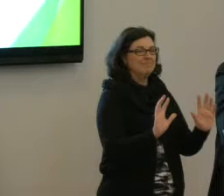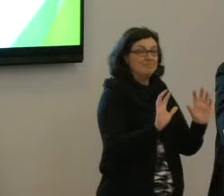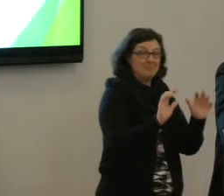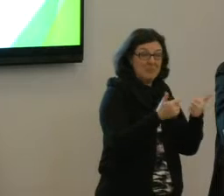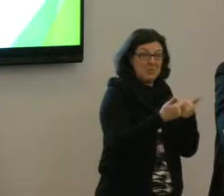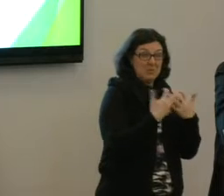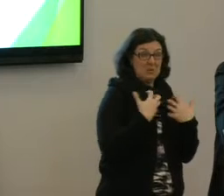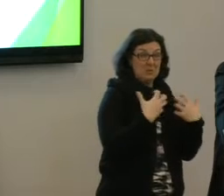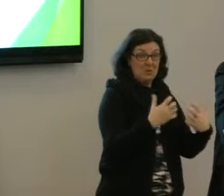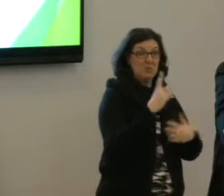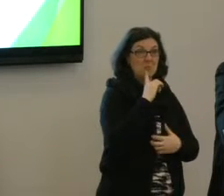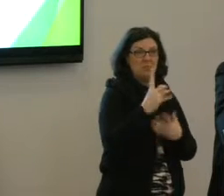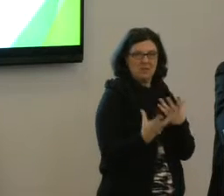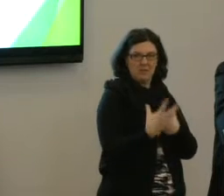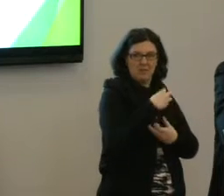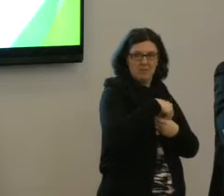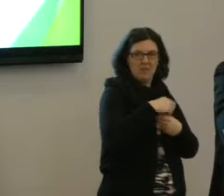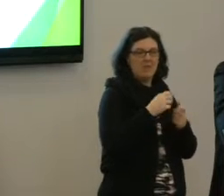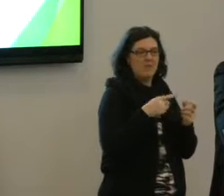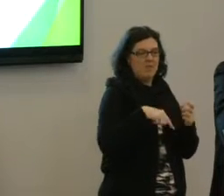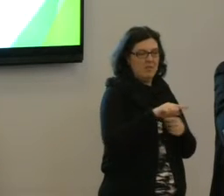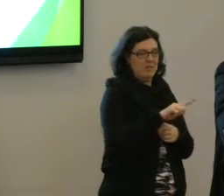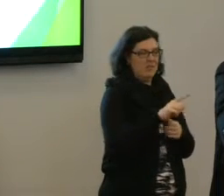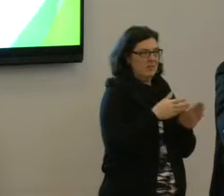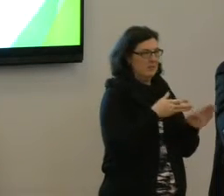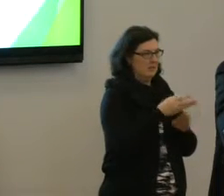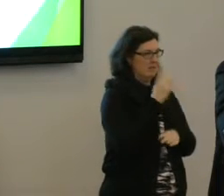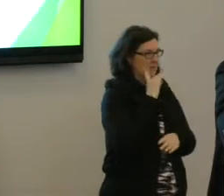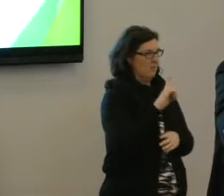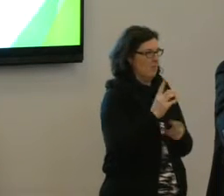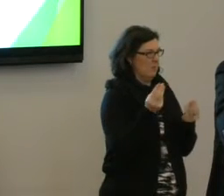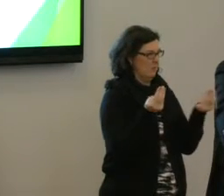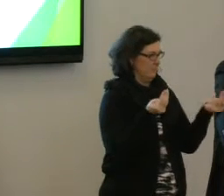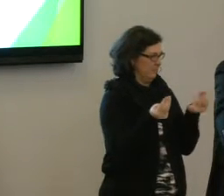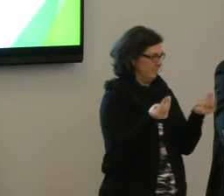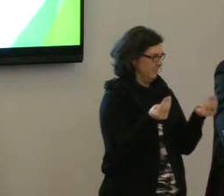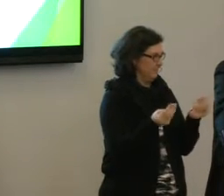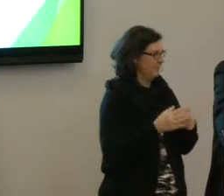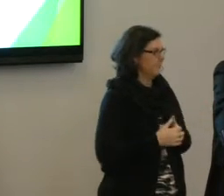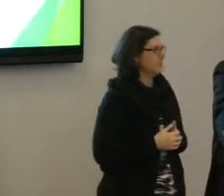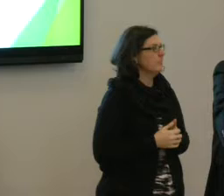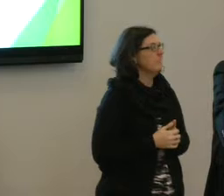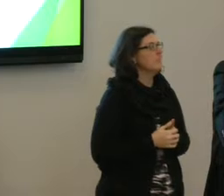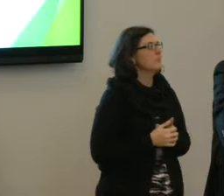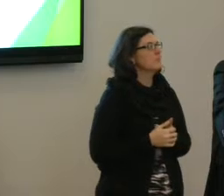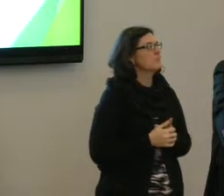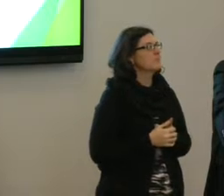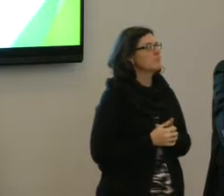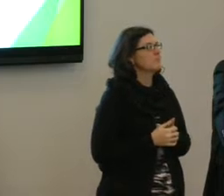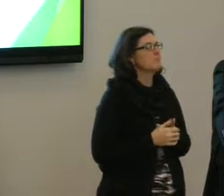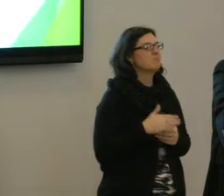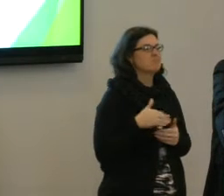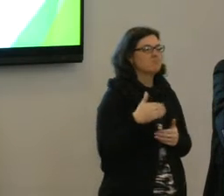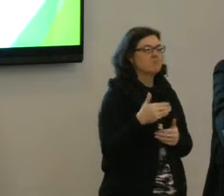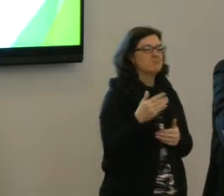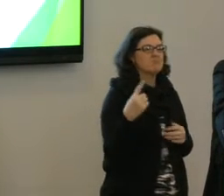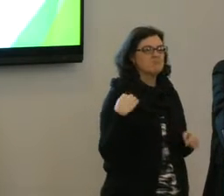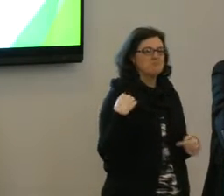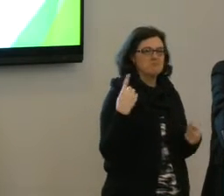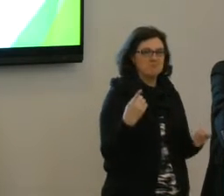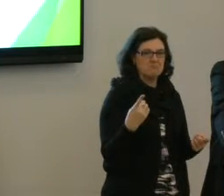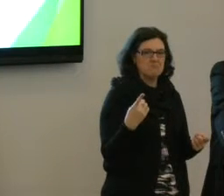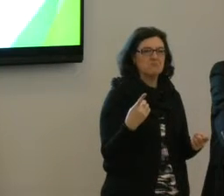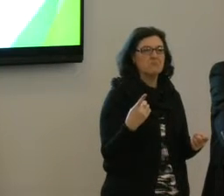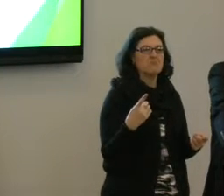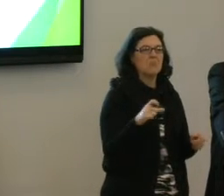challenge congregations to get involved in this area of ministry. And one of the things I've learned over time is that